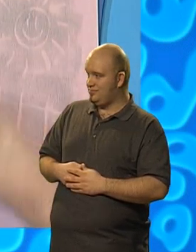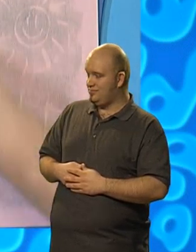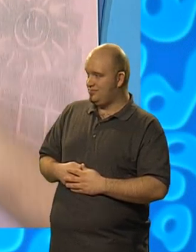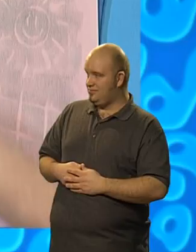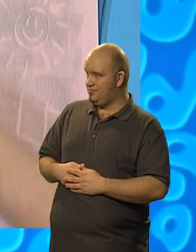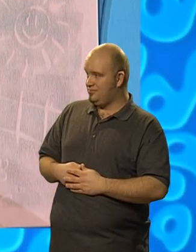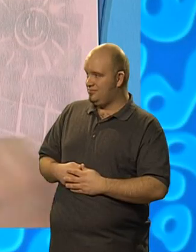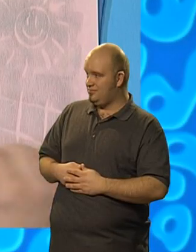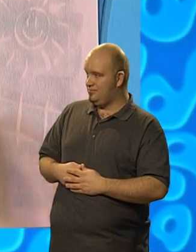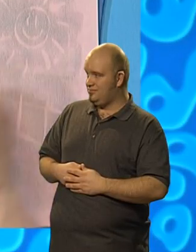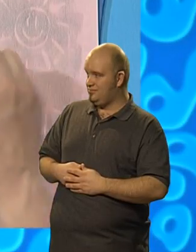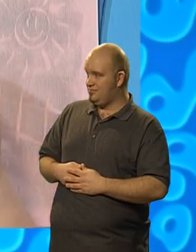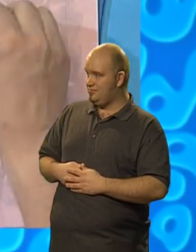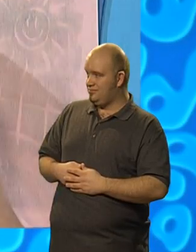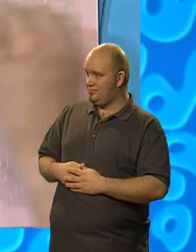Look.